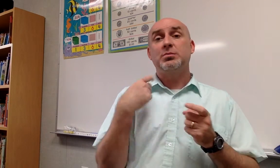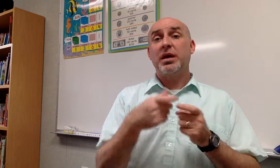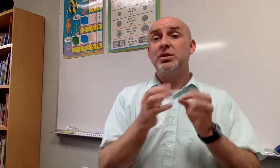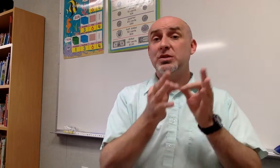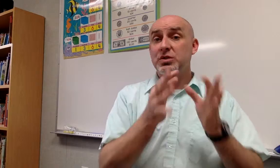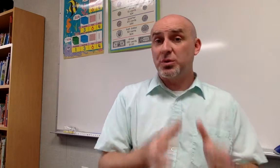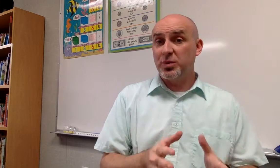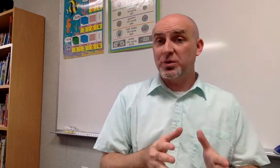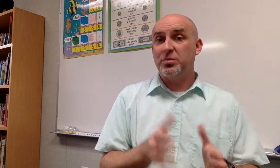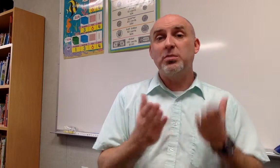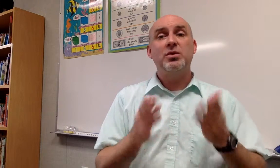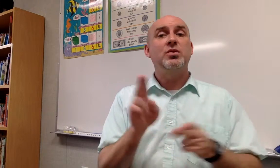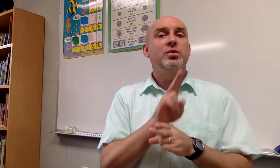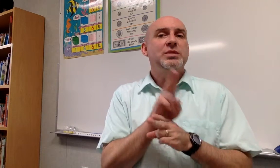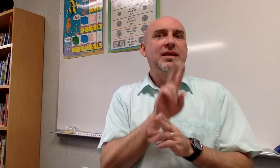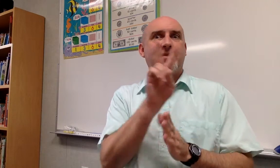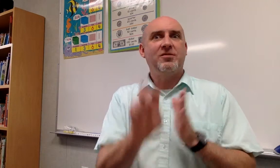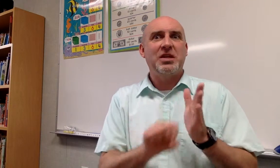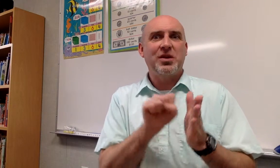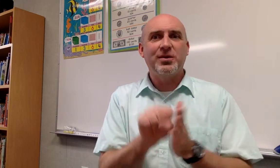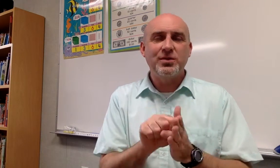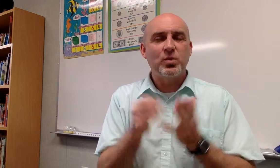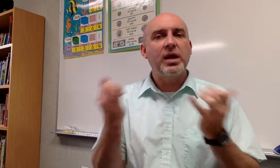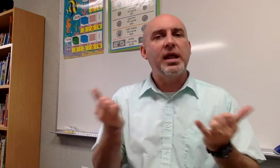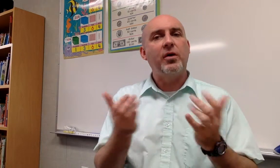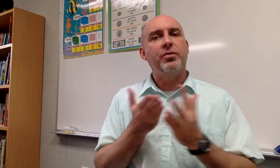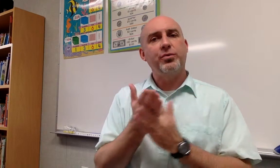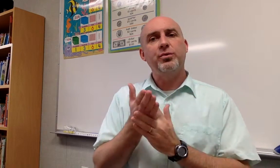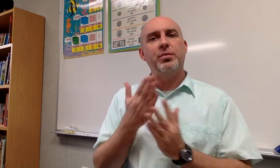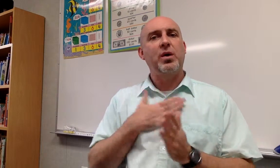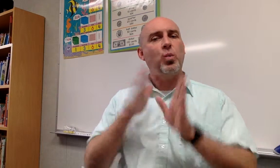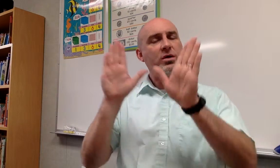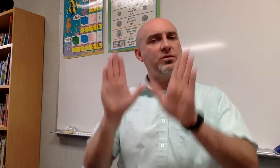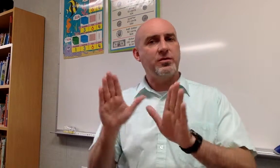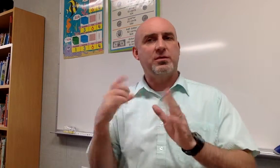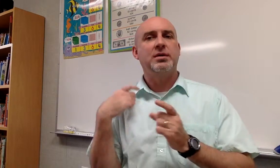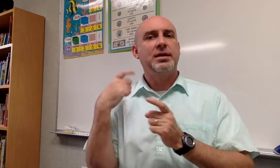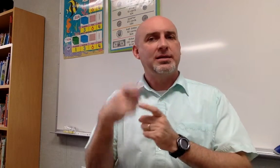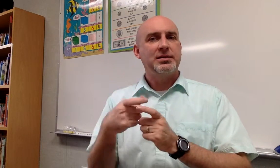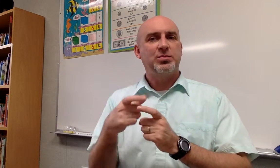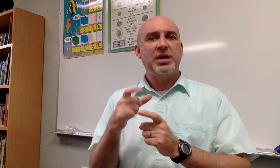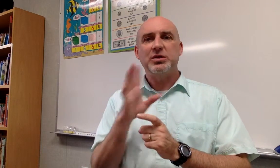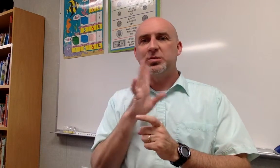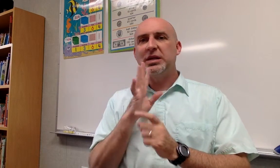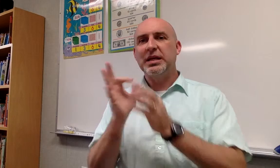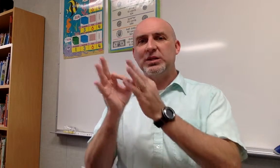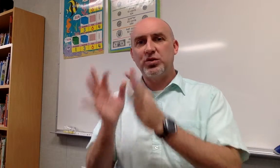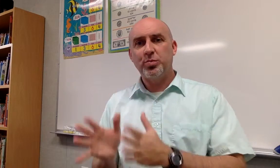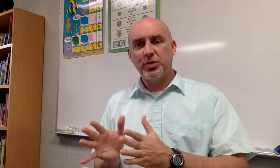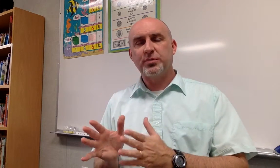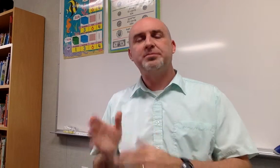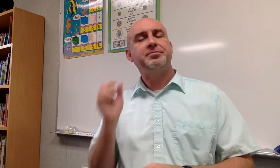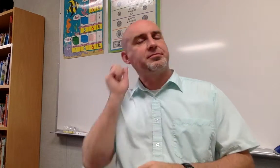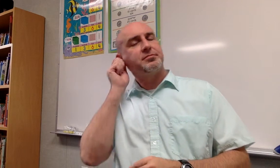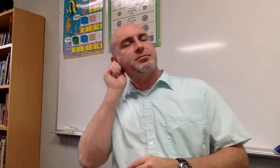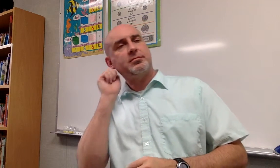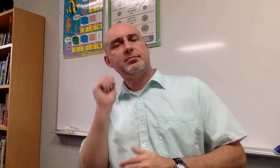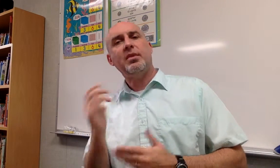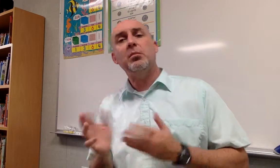Spanish interpreter. Maybe you're using the videos right now through my wonderful Spanish-speaking interpreter. But